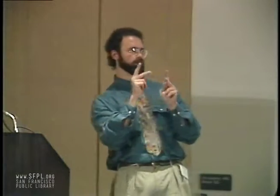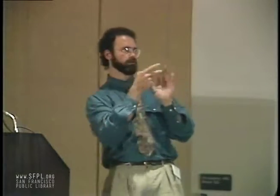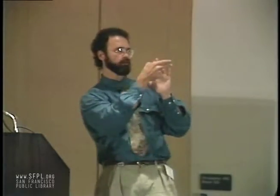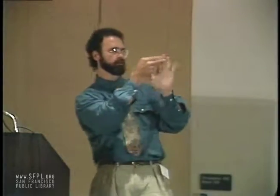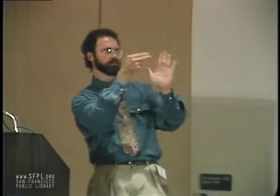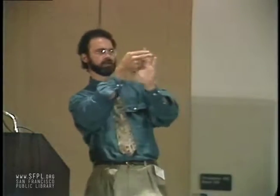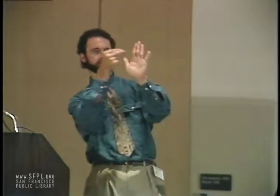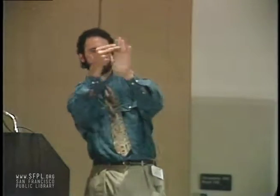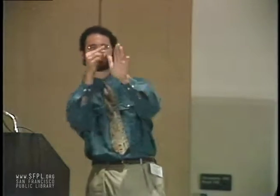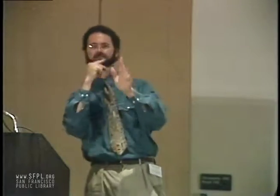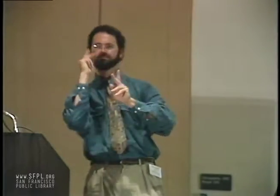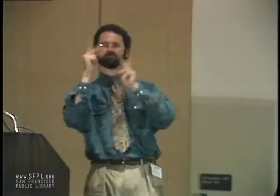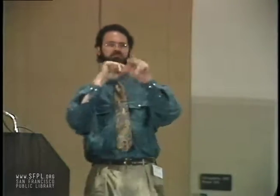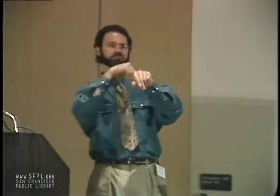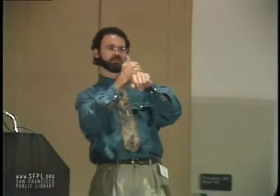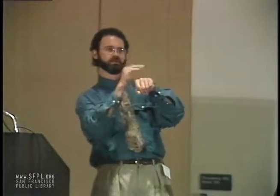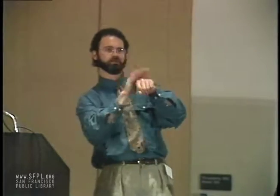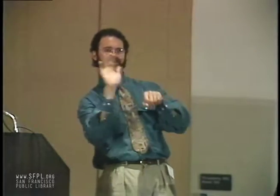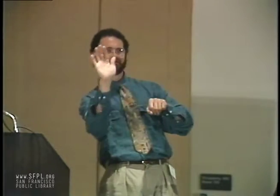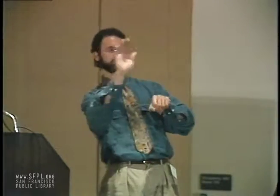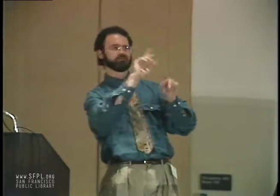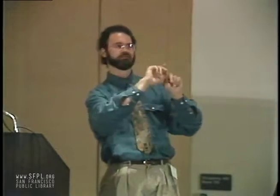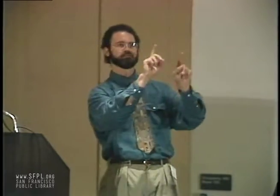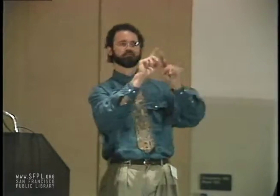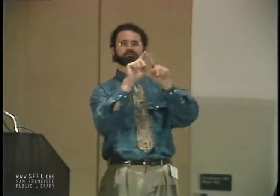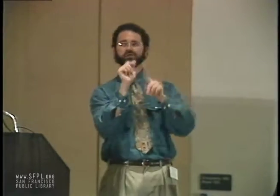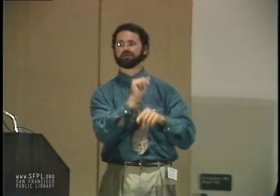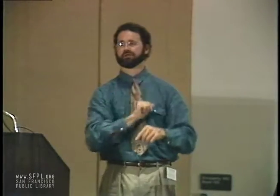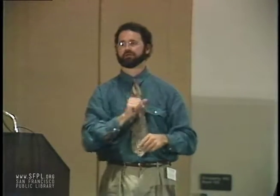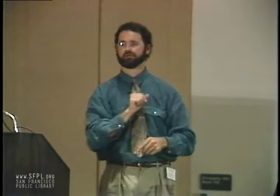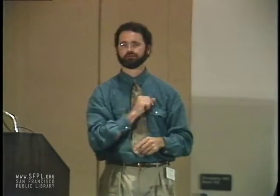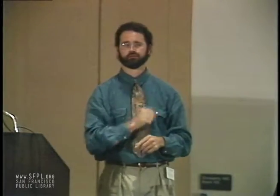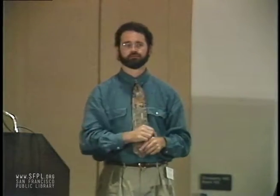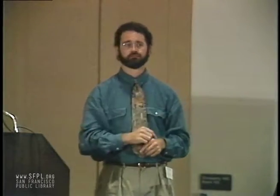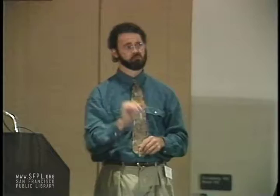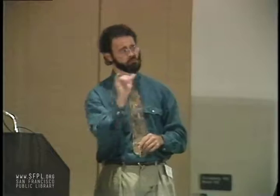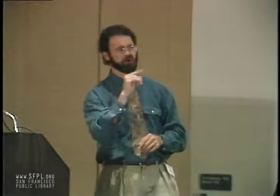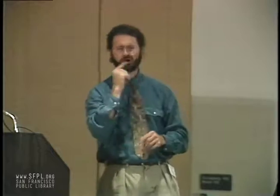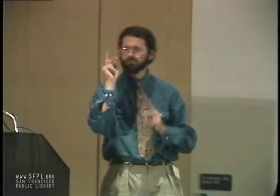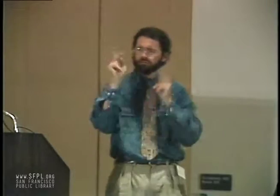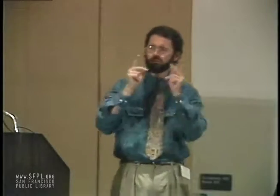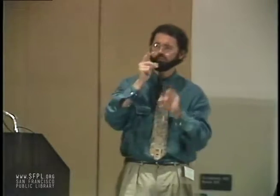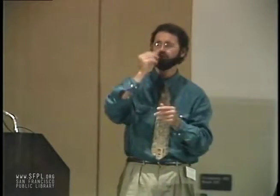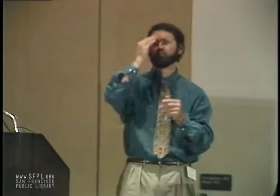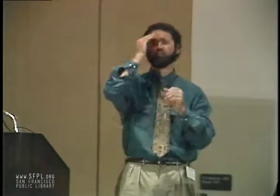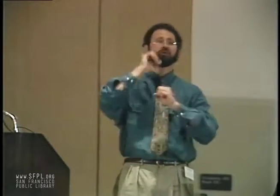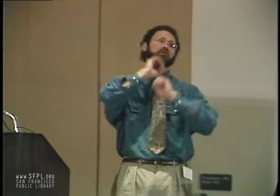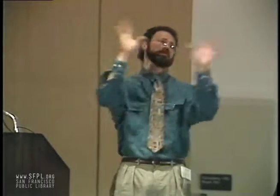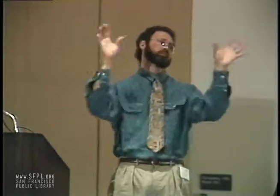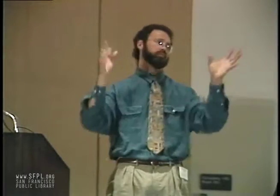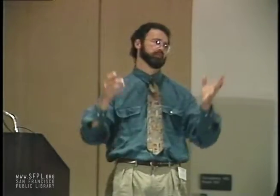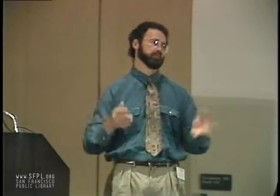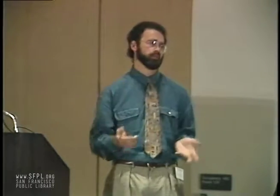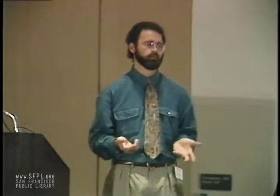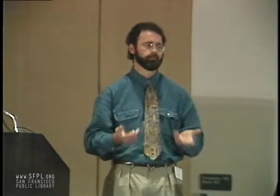and support different goals than the goals of the deaf culture. And so their attitudes and the way that they label deaf